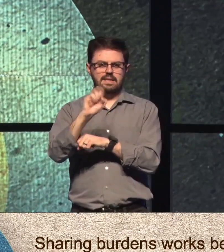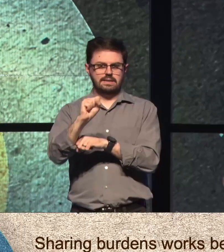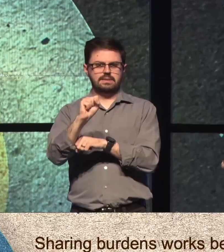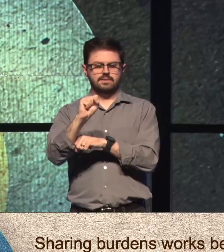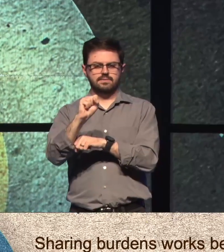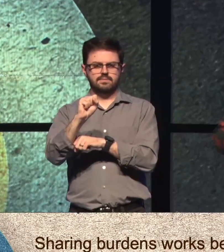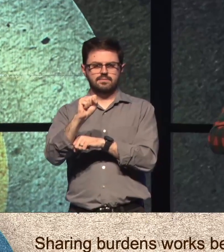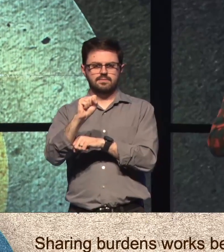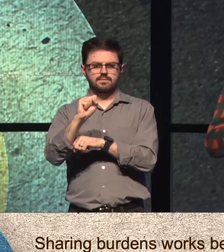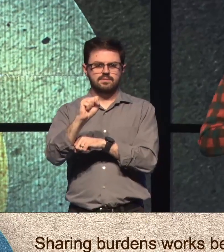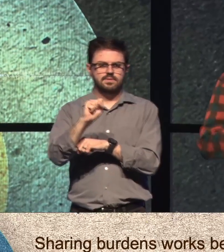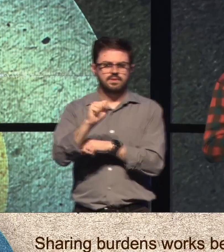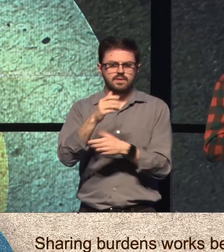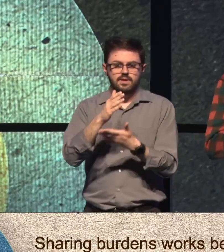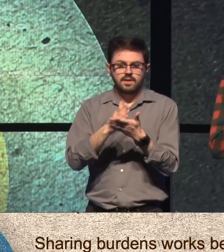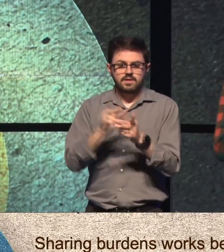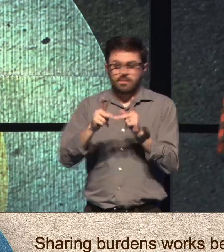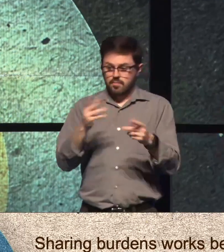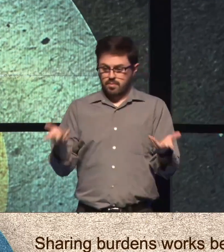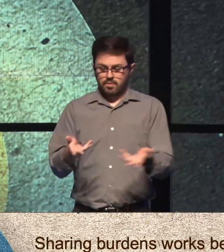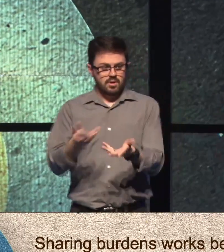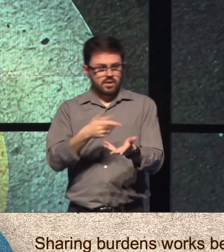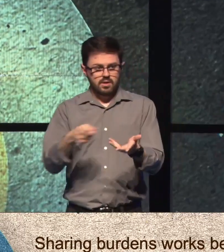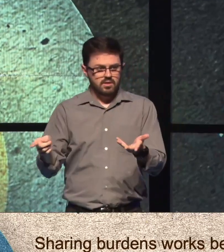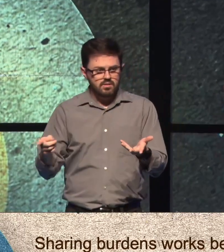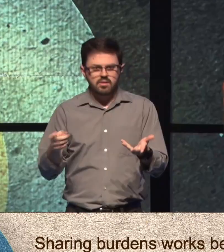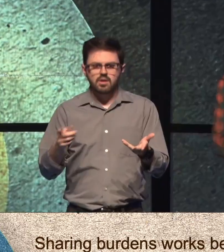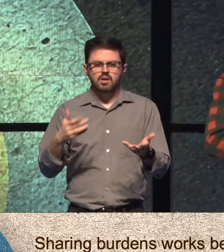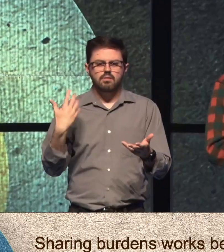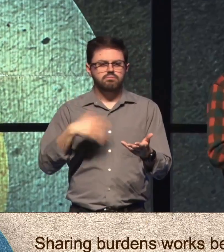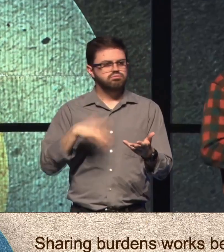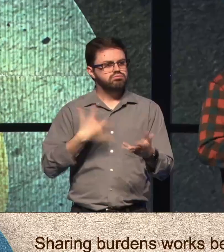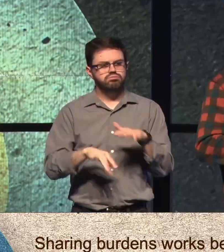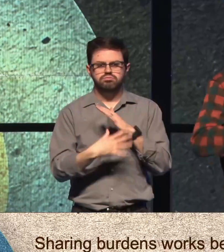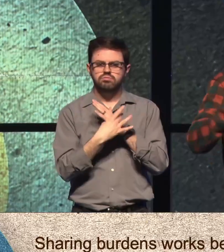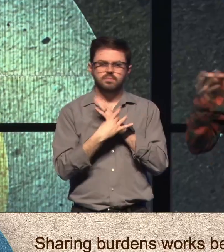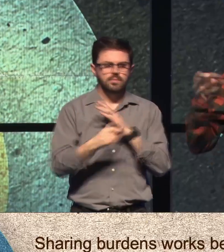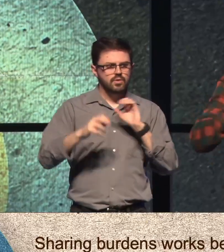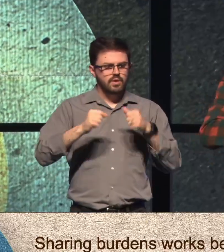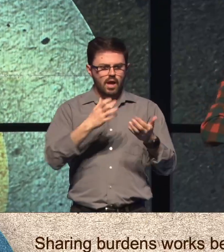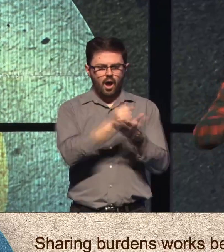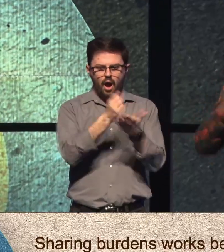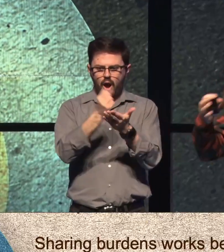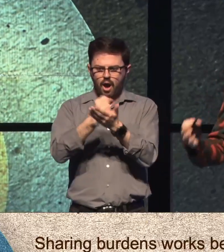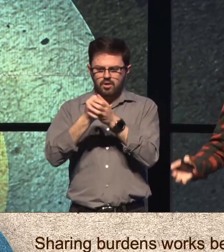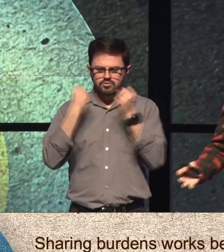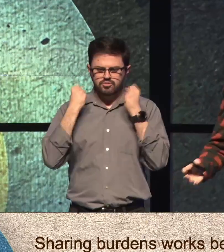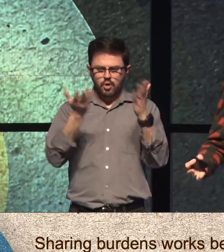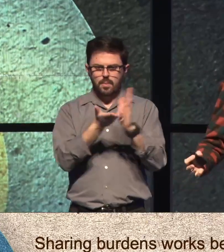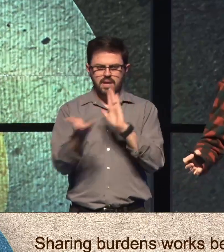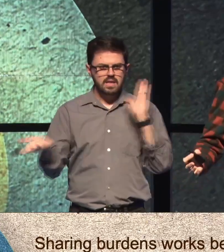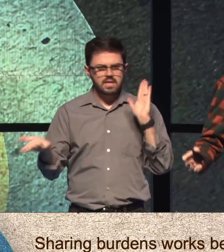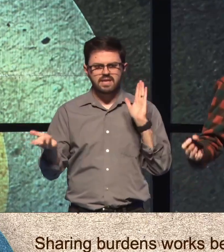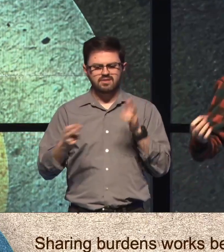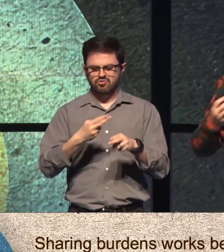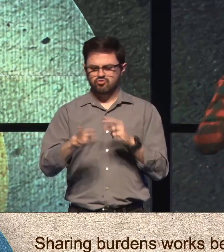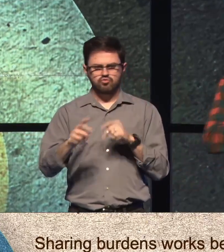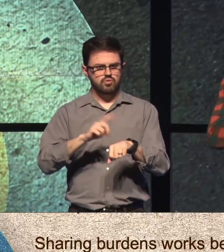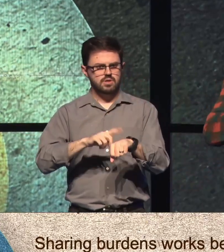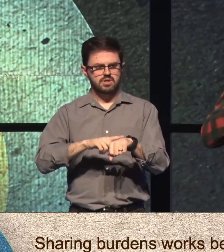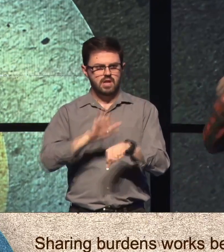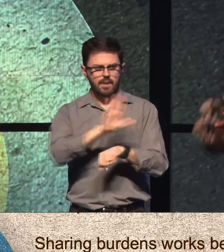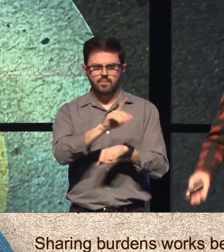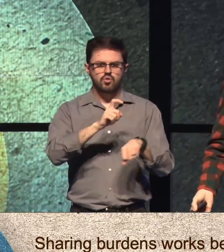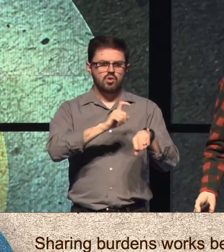us in the room have incredible abilities with what we can get done in a short amount of time. Your time capacity is big. Some of you